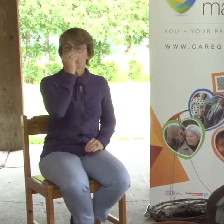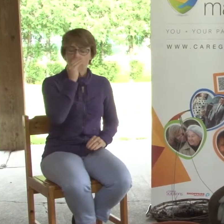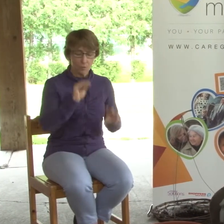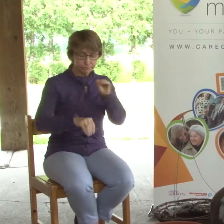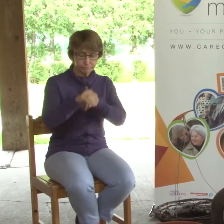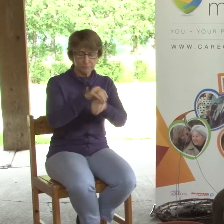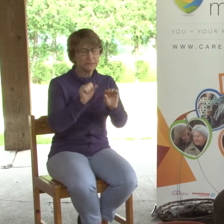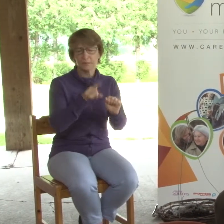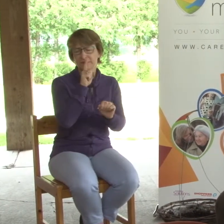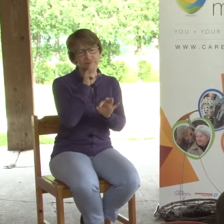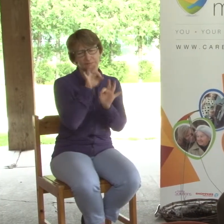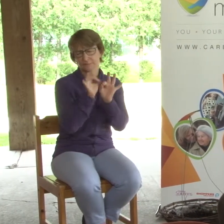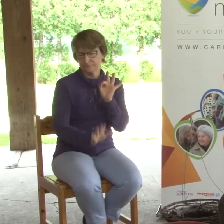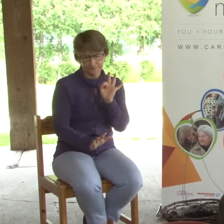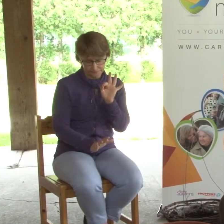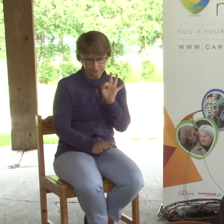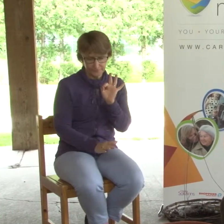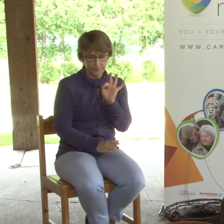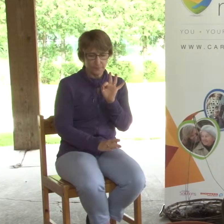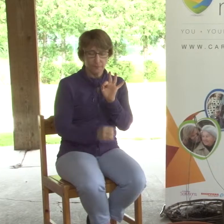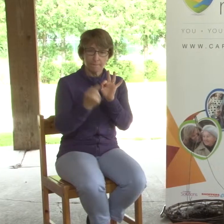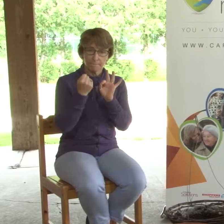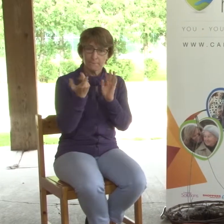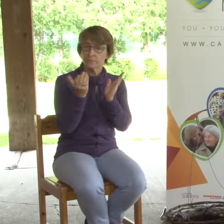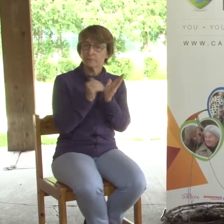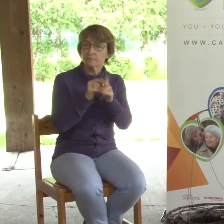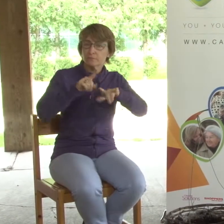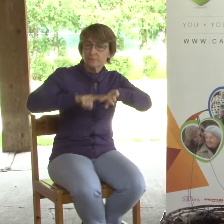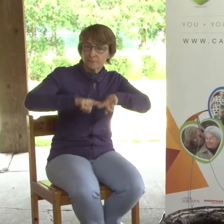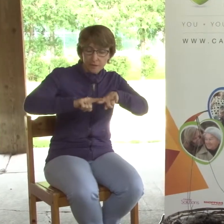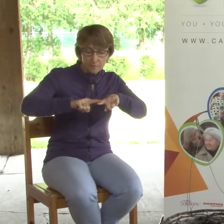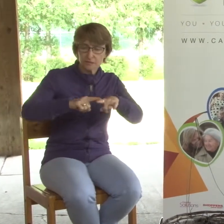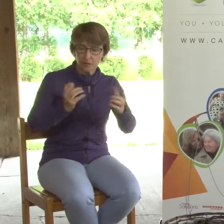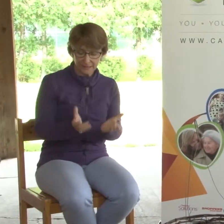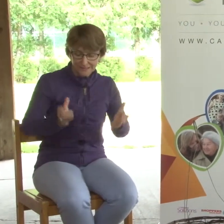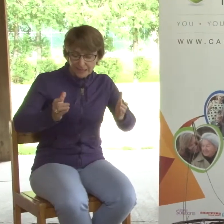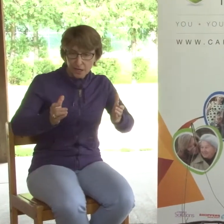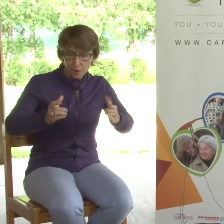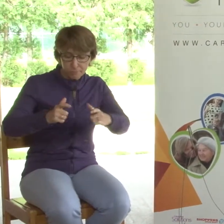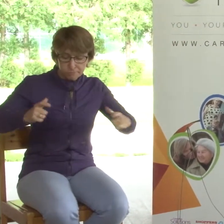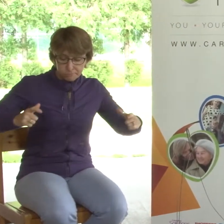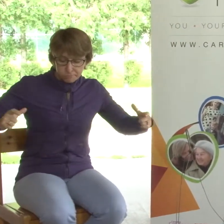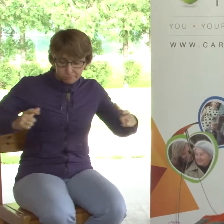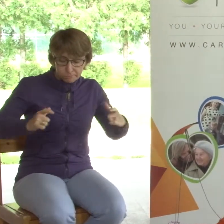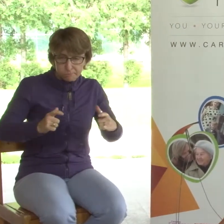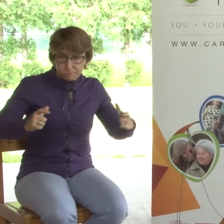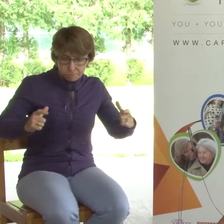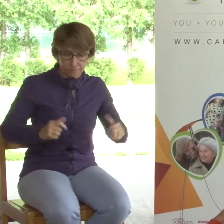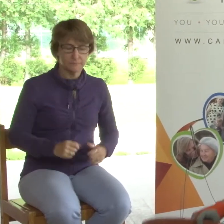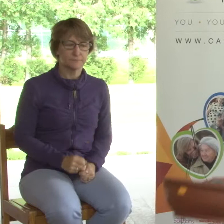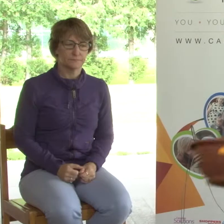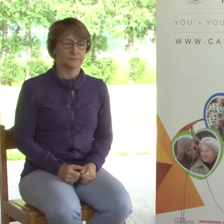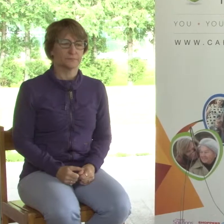arrangements can be really simple. And again, it depends on the size of the container, where you want to work and at what table height.